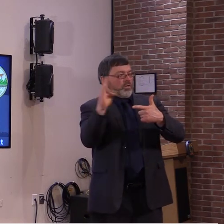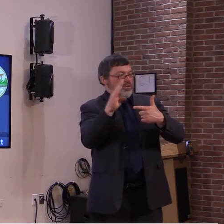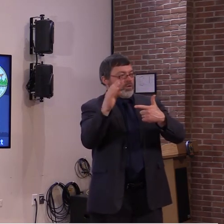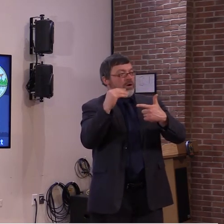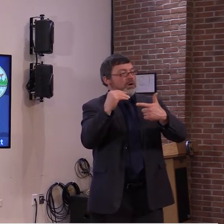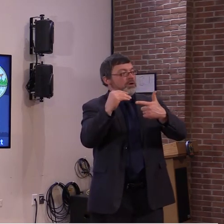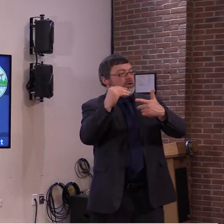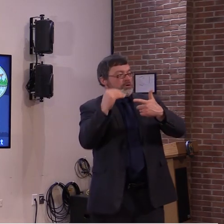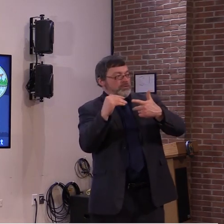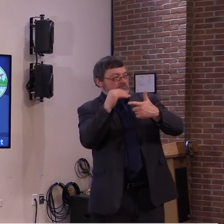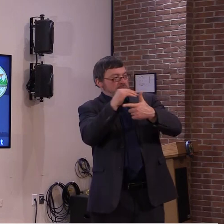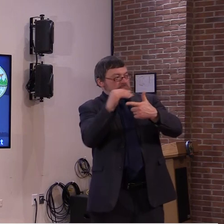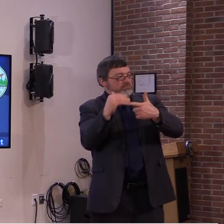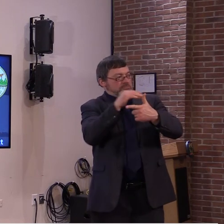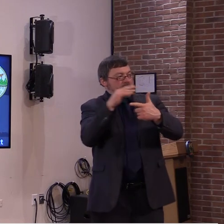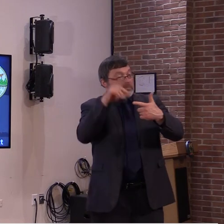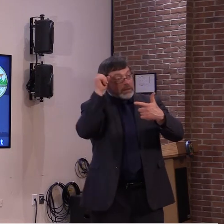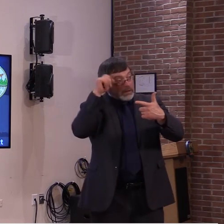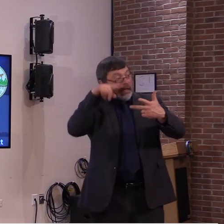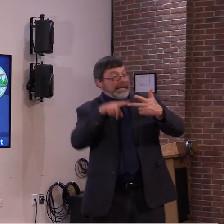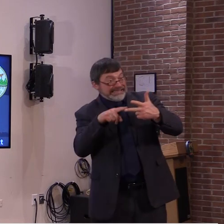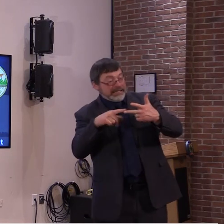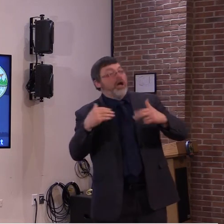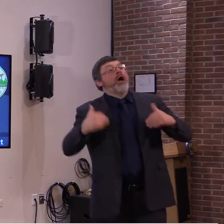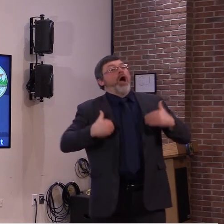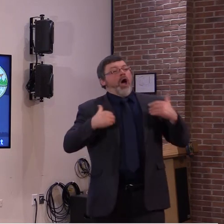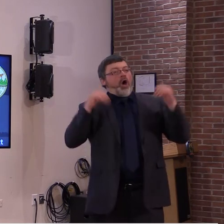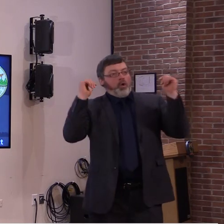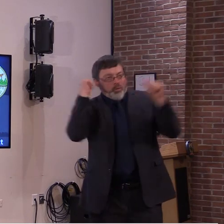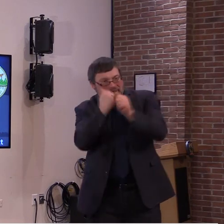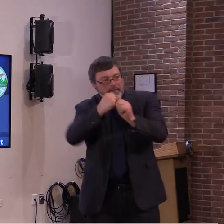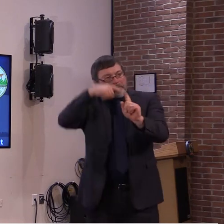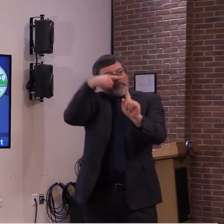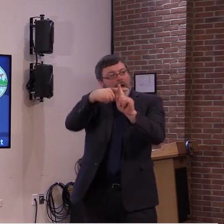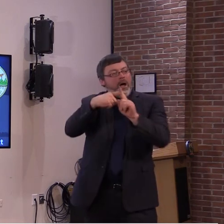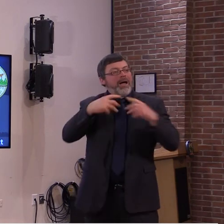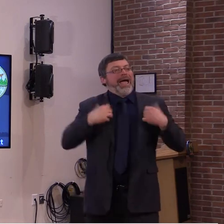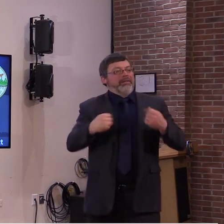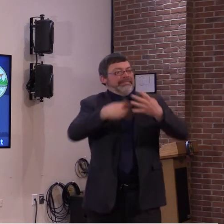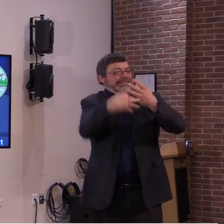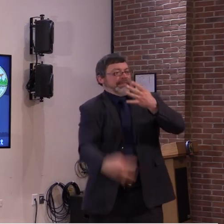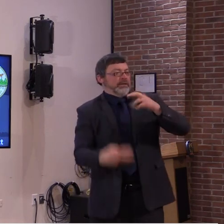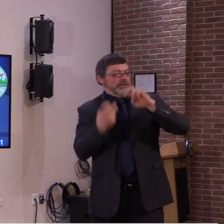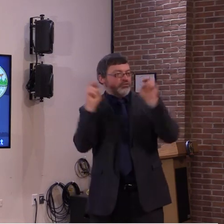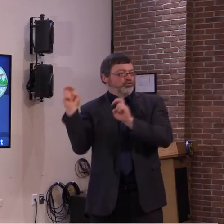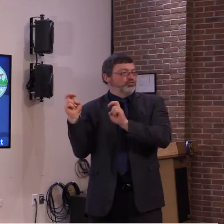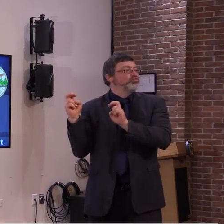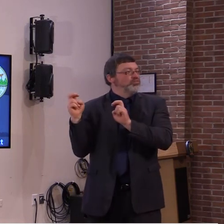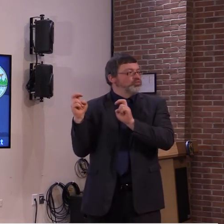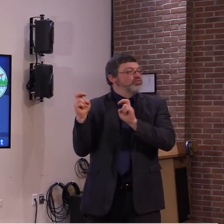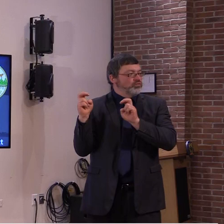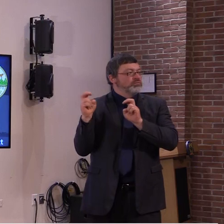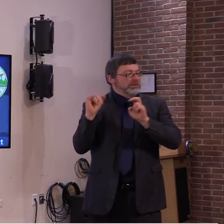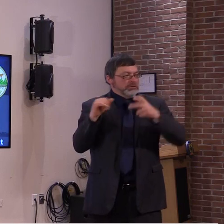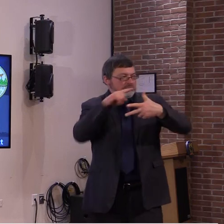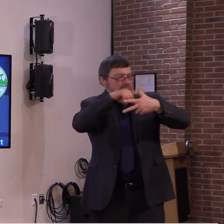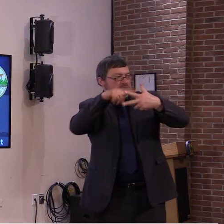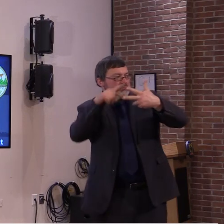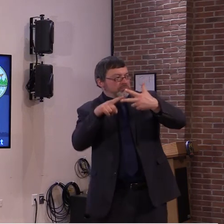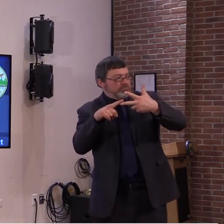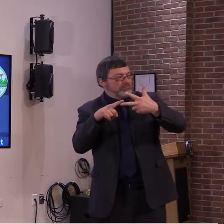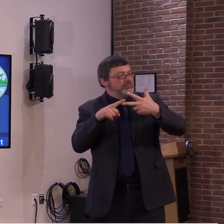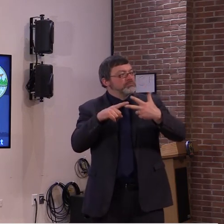risk conditions. We're working with the committee to further define these conditions, but as I've said